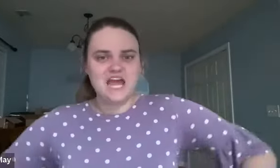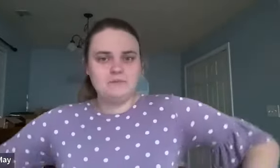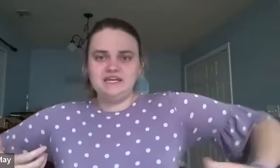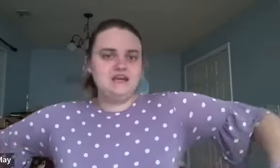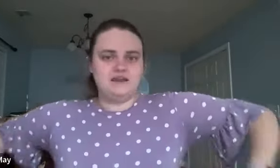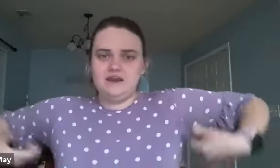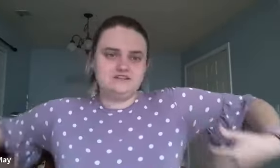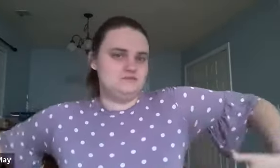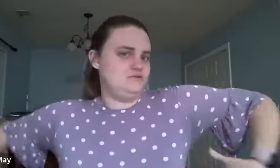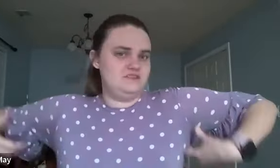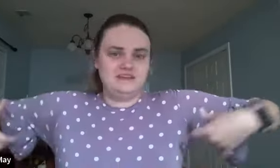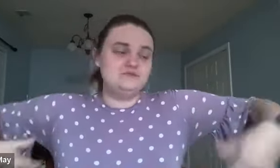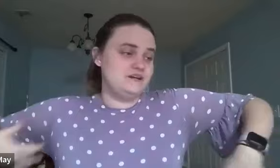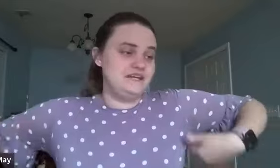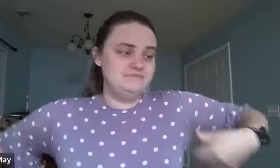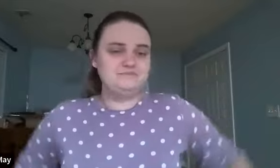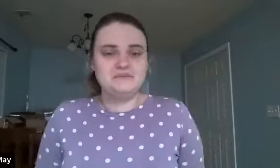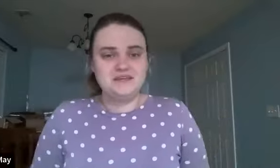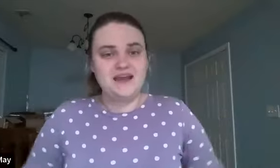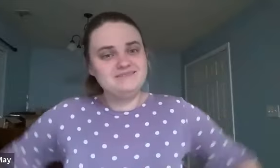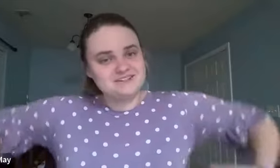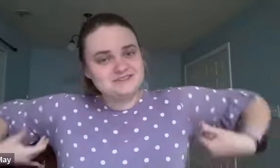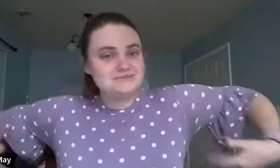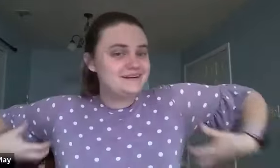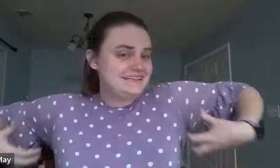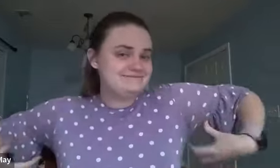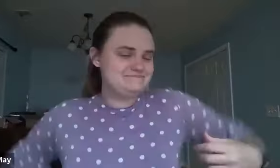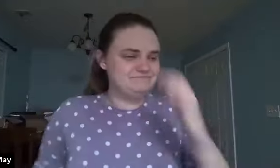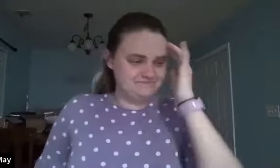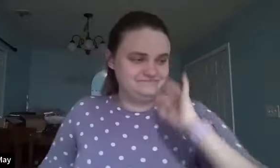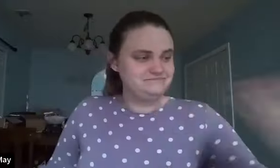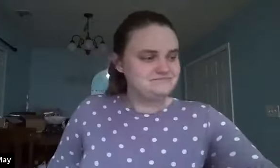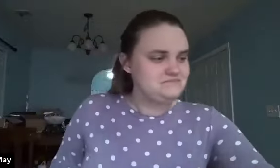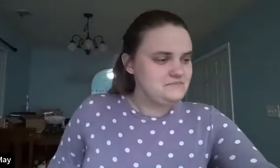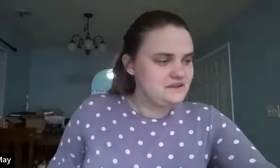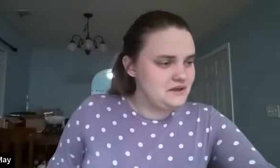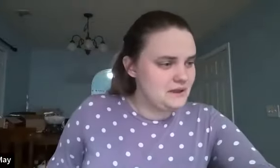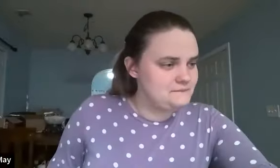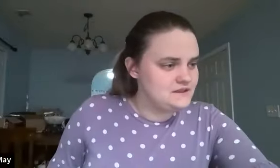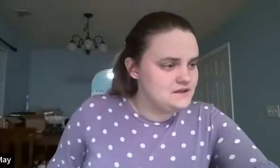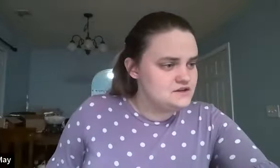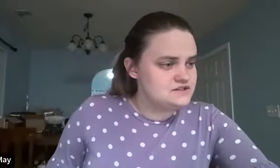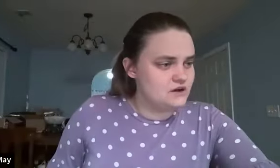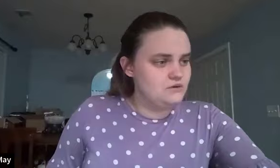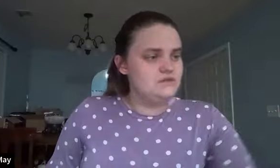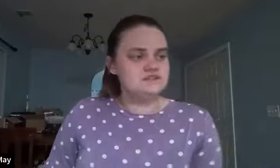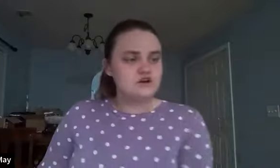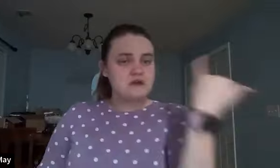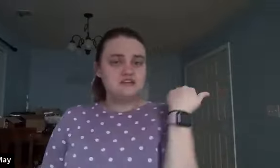mean, he got character mode with it. It was funny. But yeah, there's our little monkey. Okay. So let's go back to